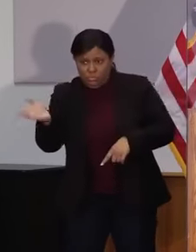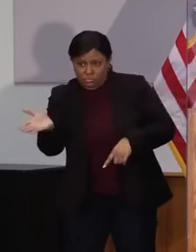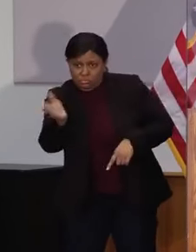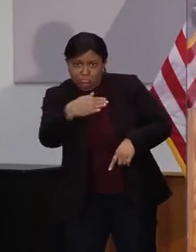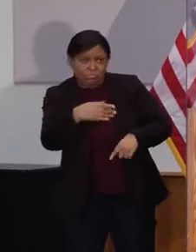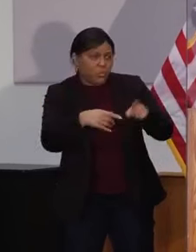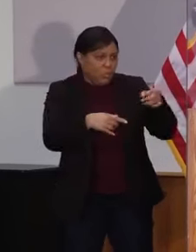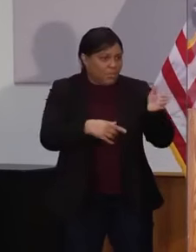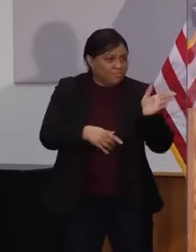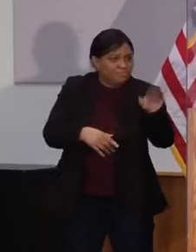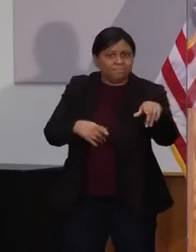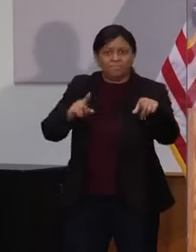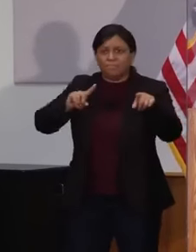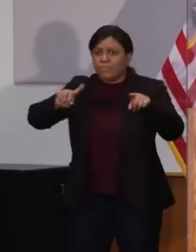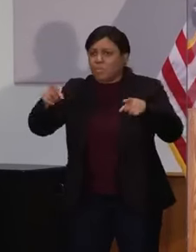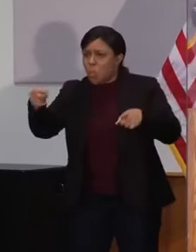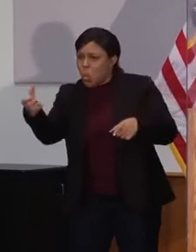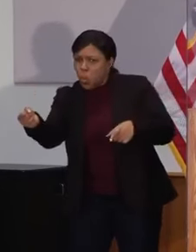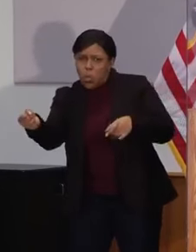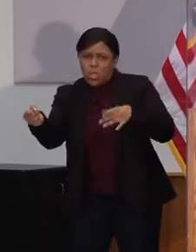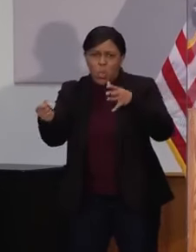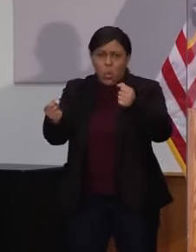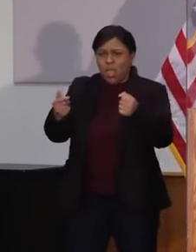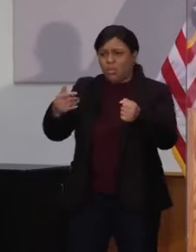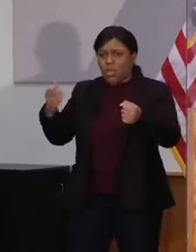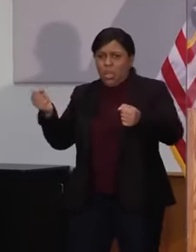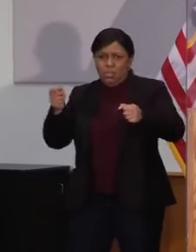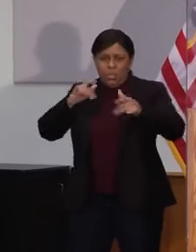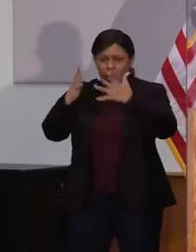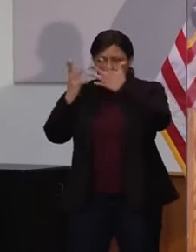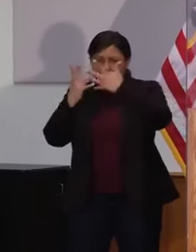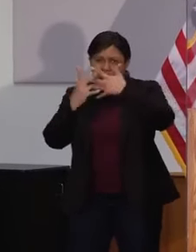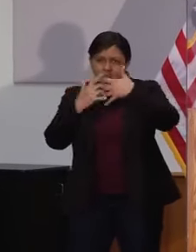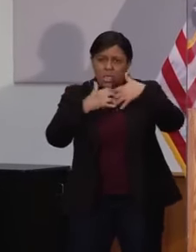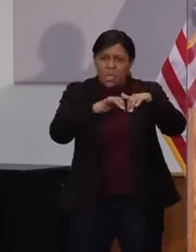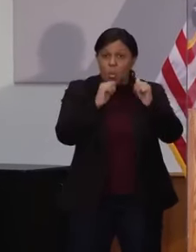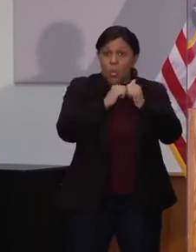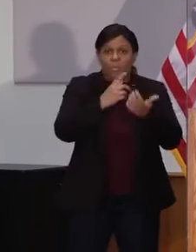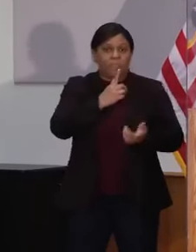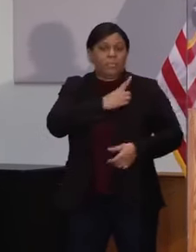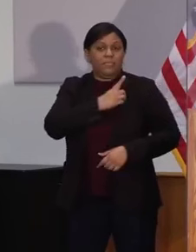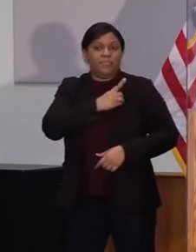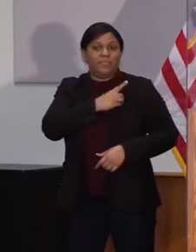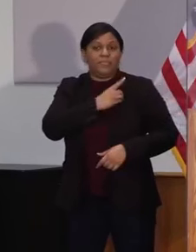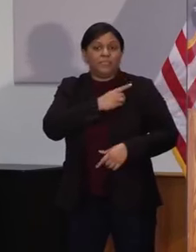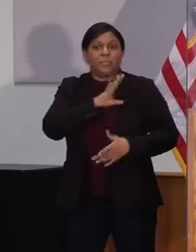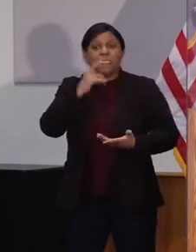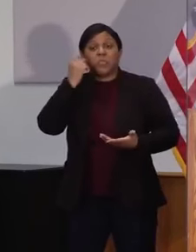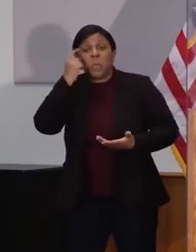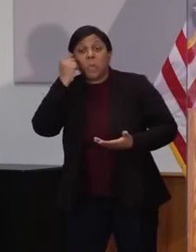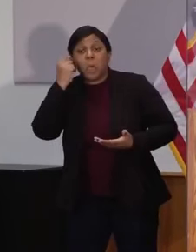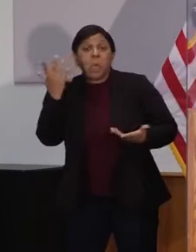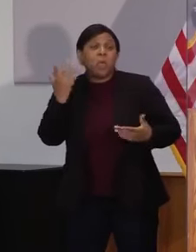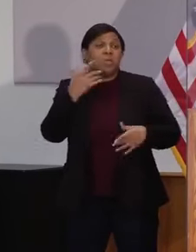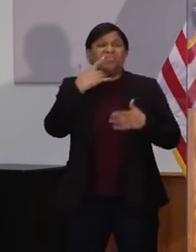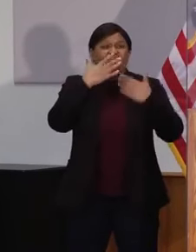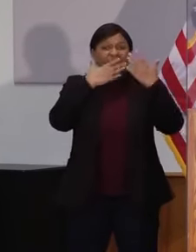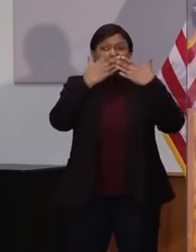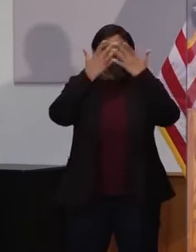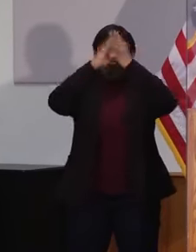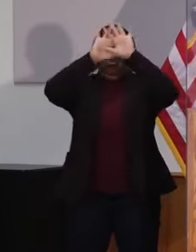unified command would be able to work with the city of Minneapolis or the city of St. Paul or the city of St. Cloud, depending on where